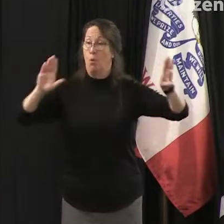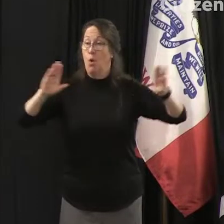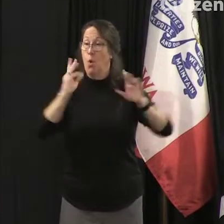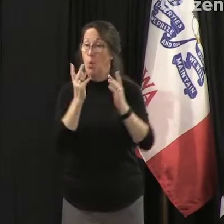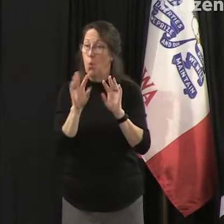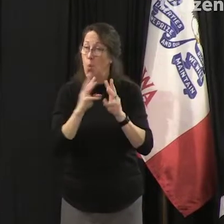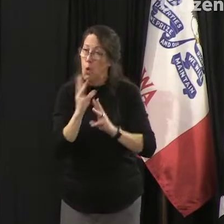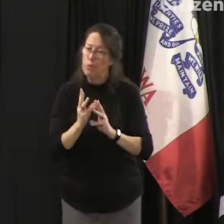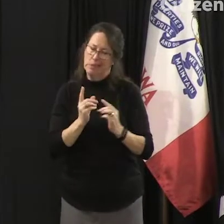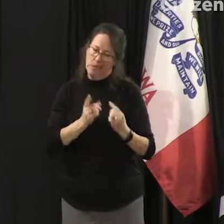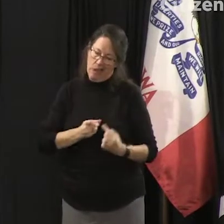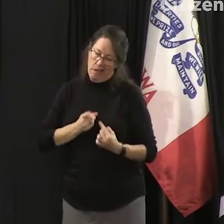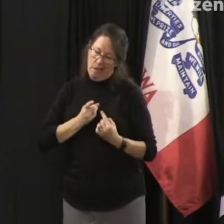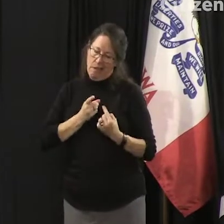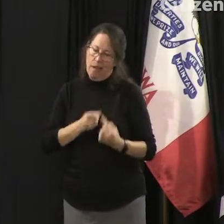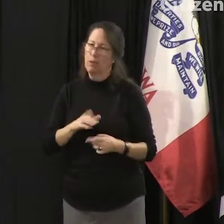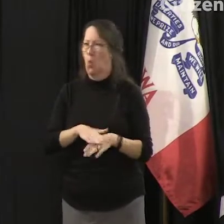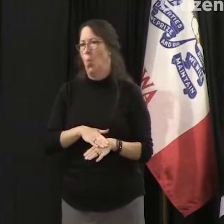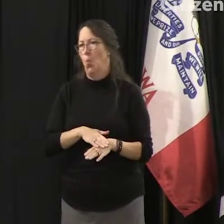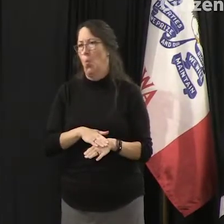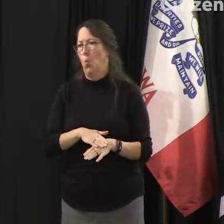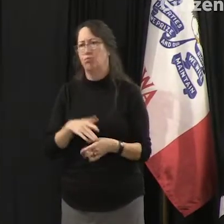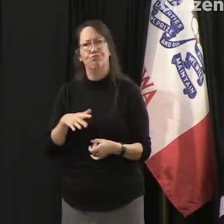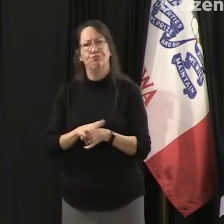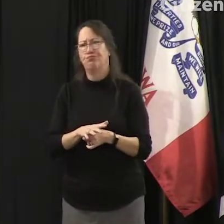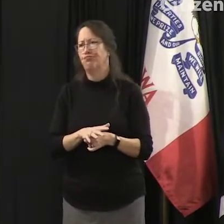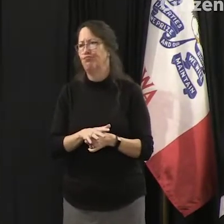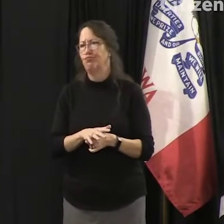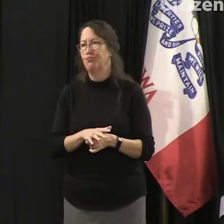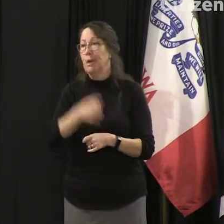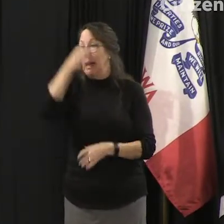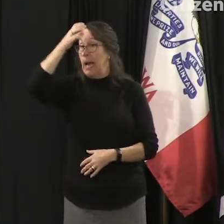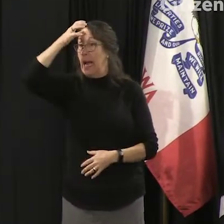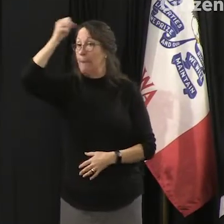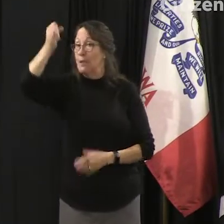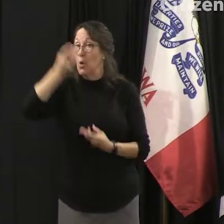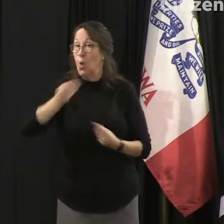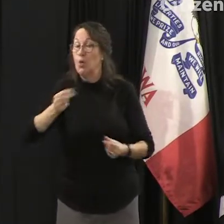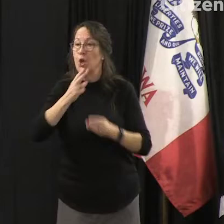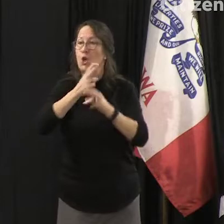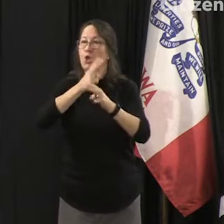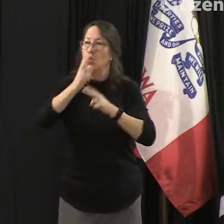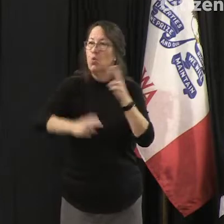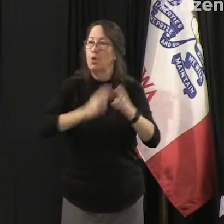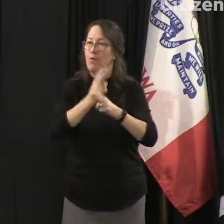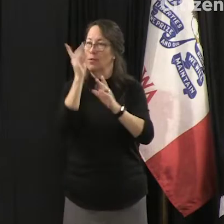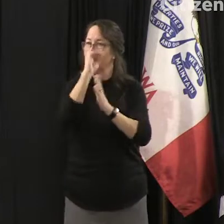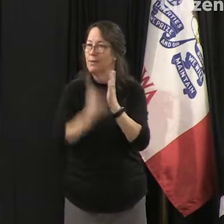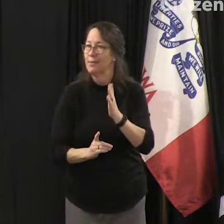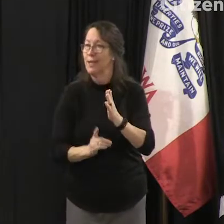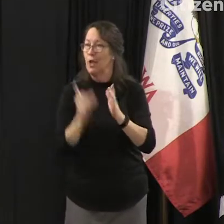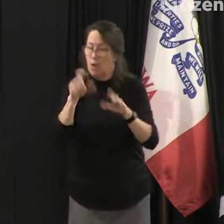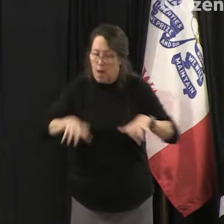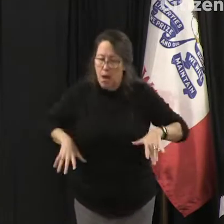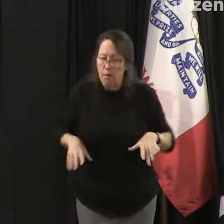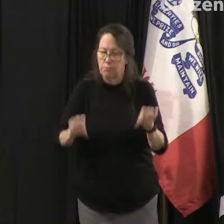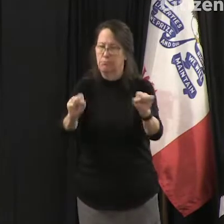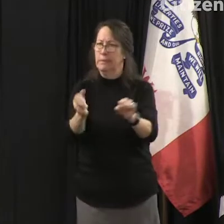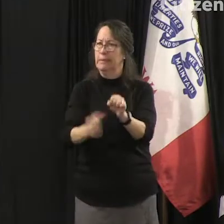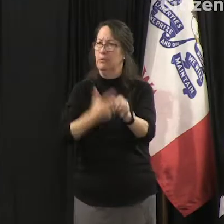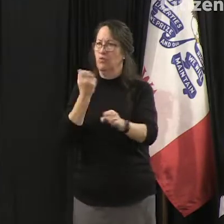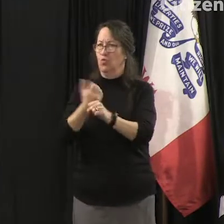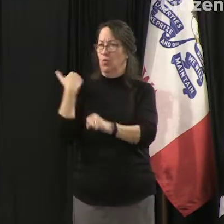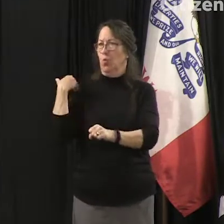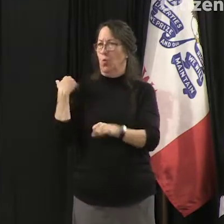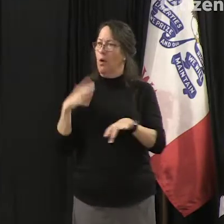is agonizingly slow. And common sense solutions like universal design should have been adopted years ago.